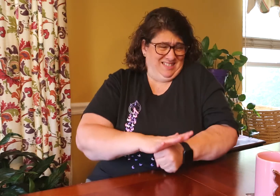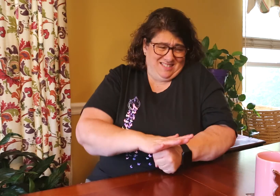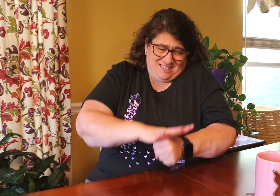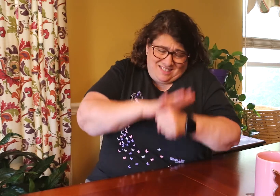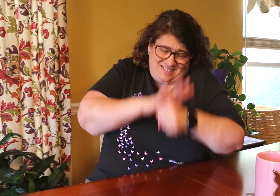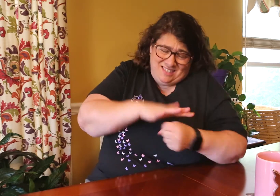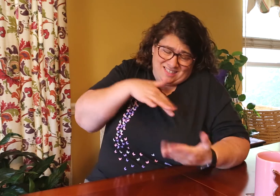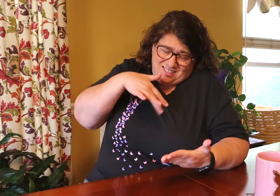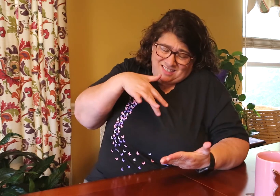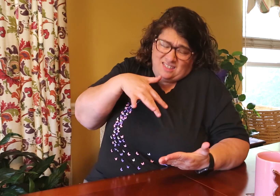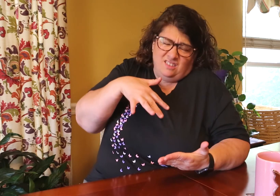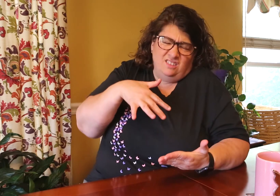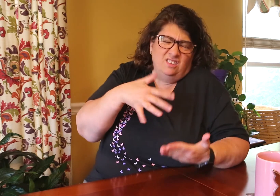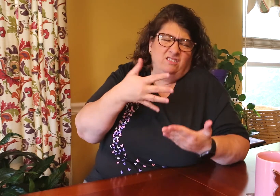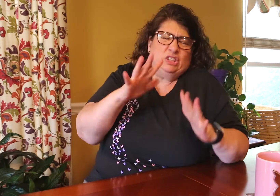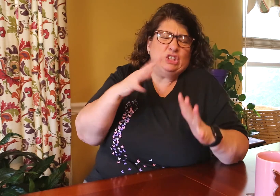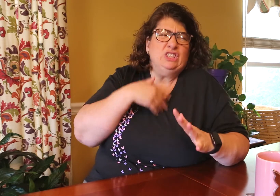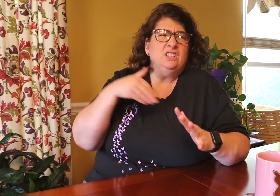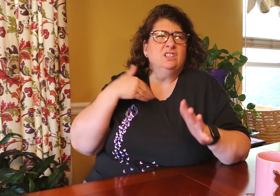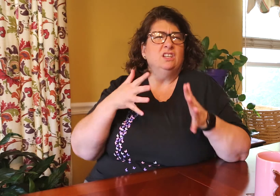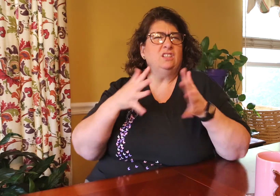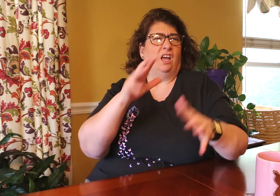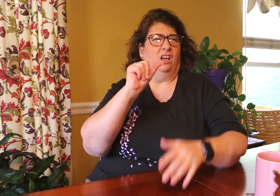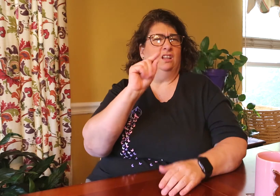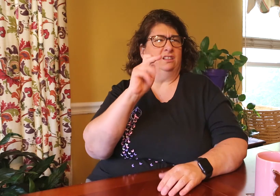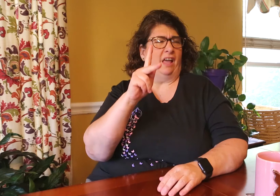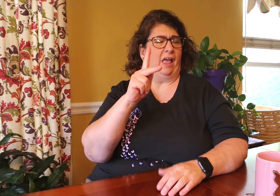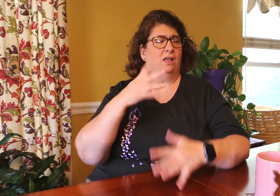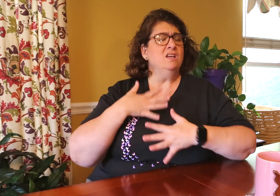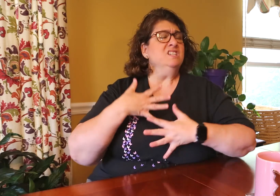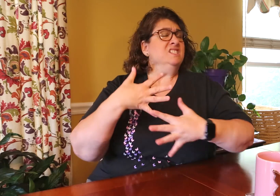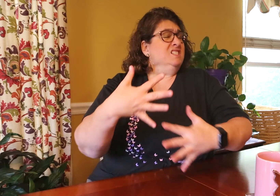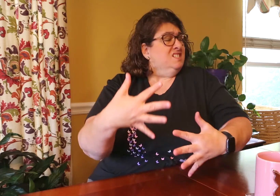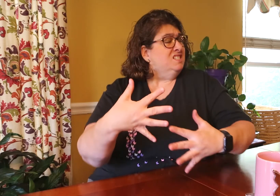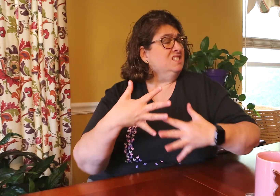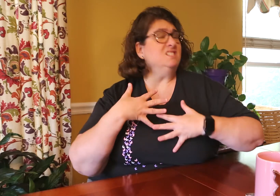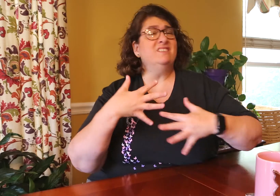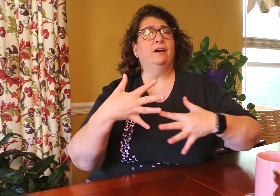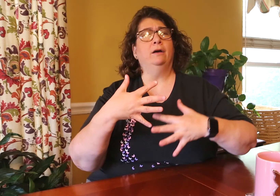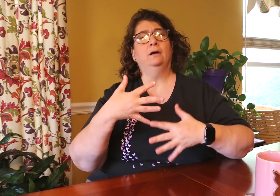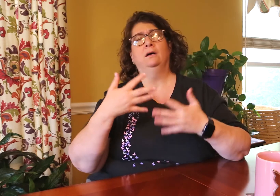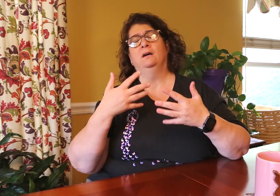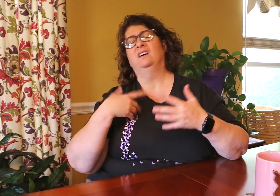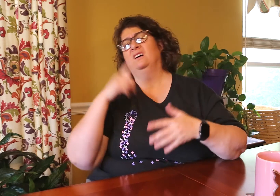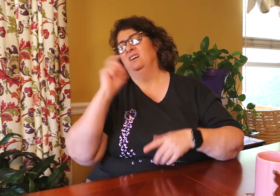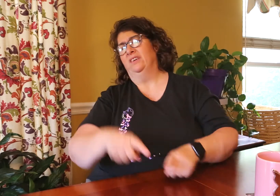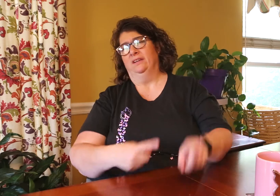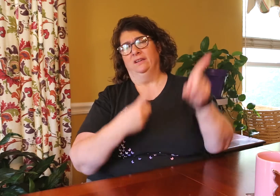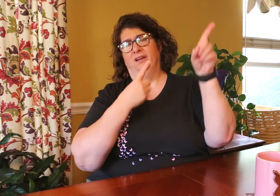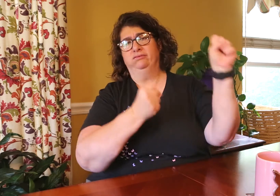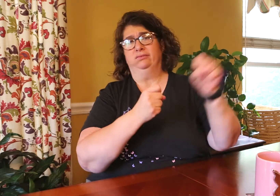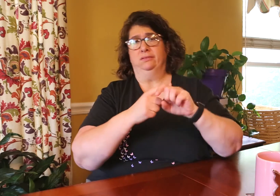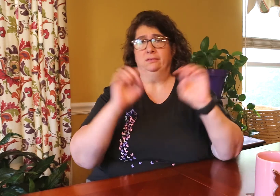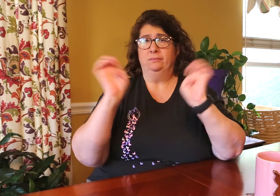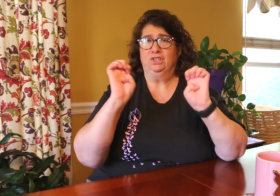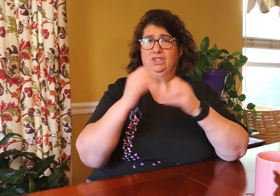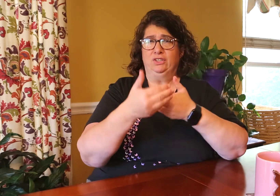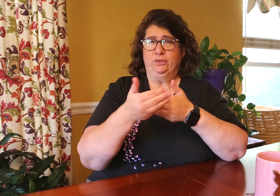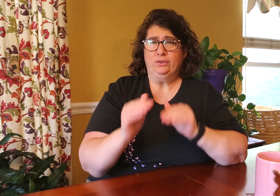with a lot of stress that night, which led me to have a severe anxiety attack where I could not breathe normally. I had to go to the emergency room